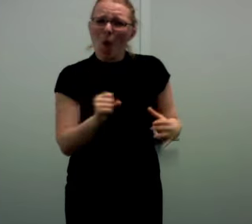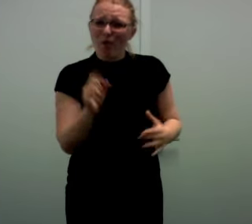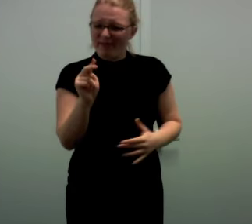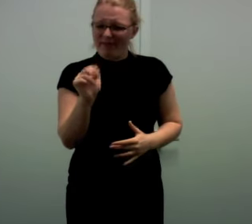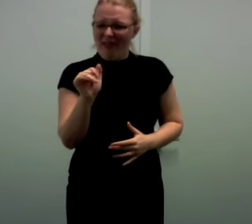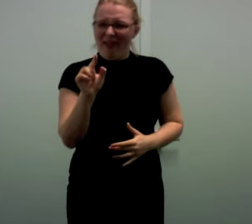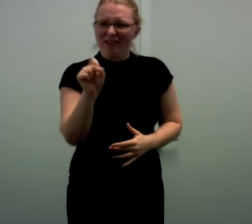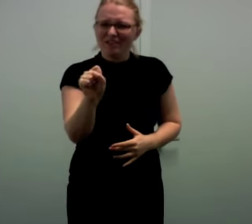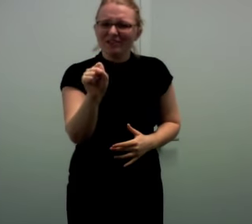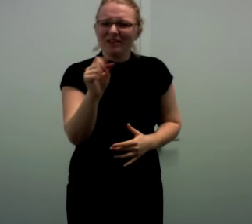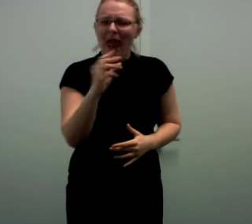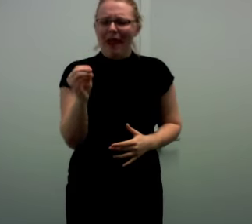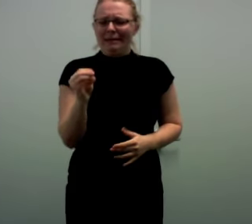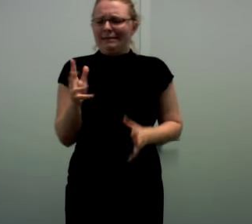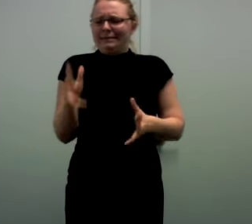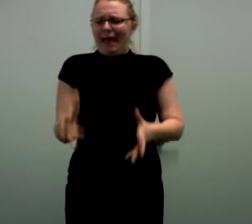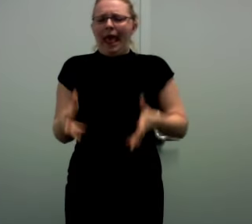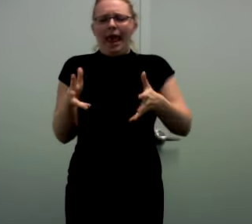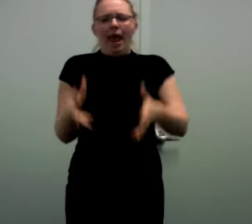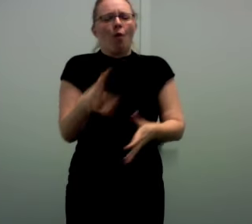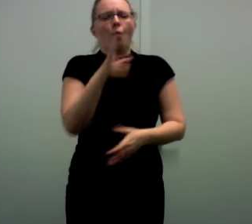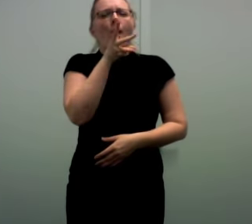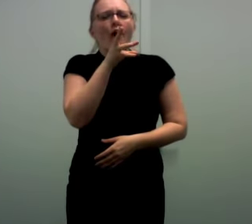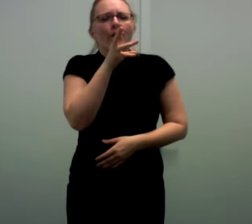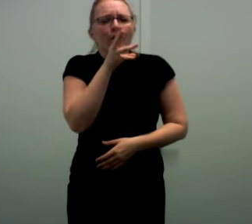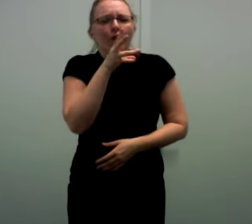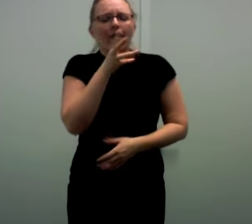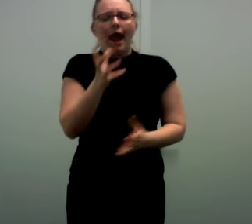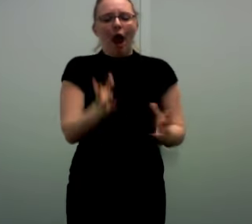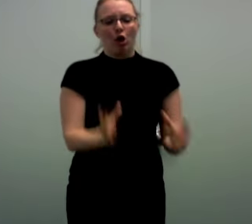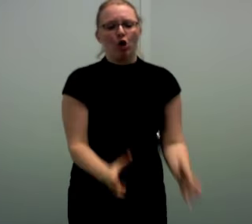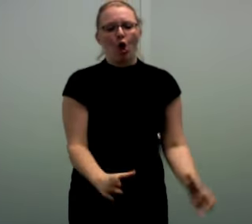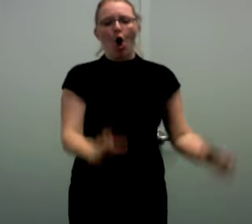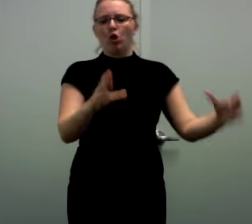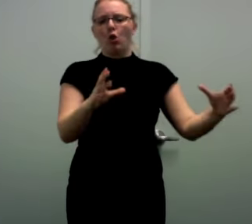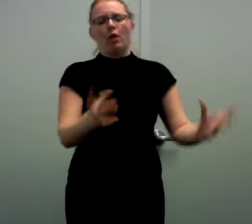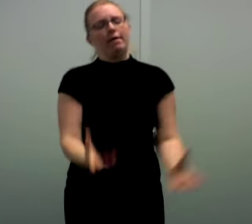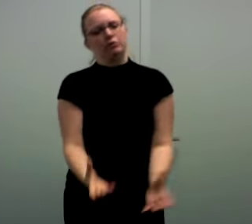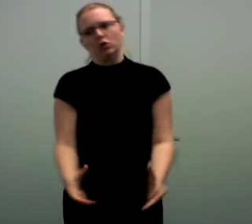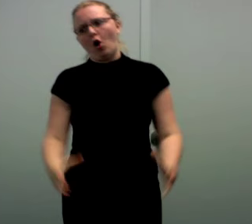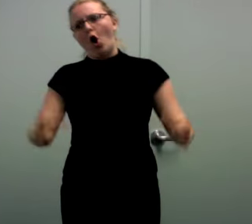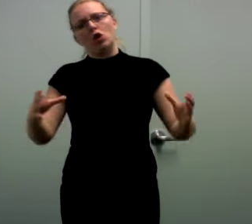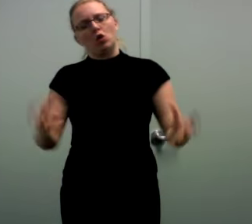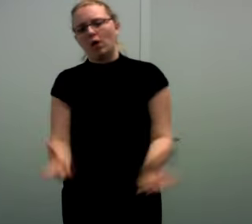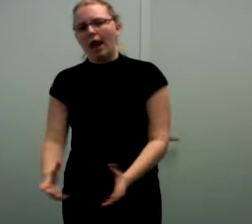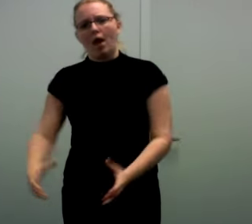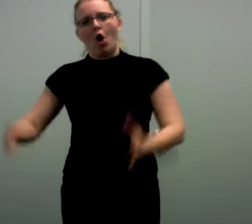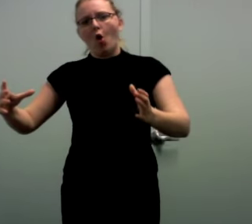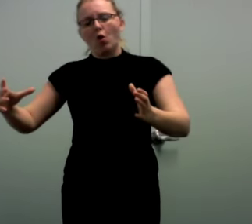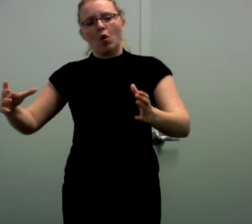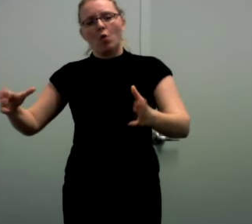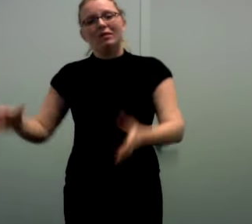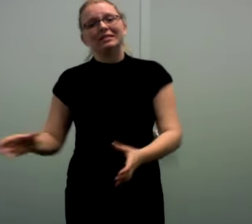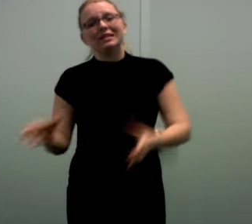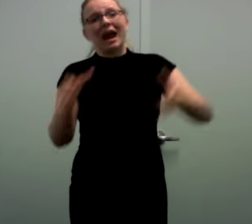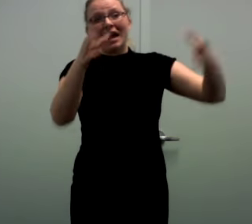stale water, and cartload after cartload would be taken up and dumped into